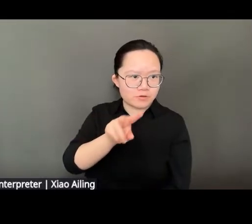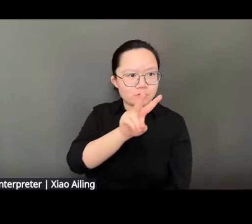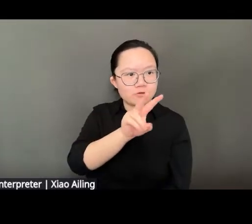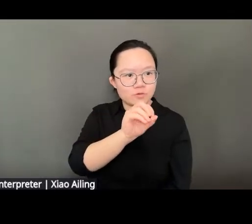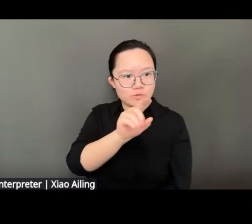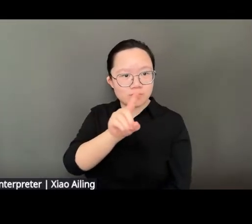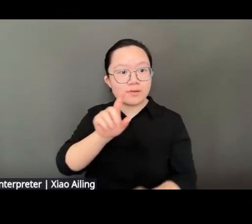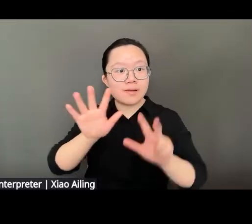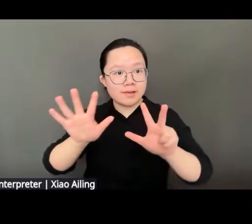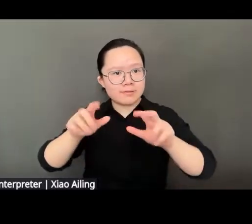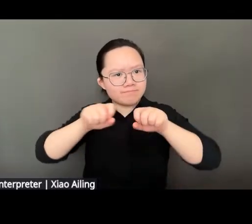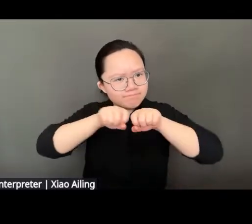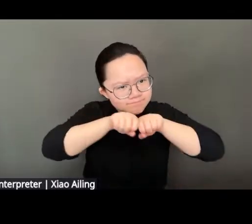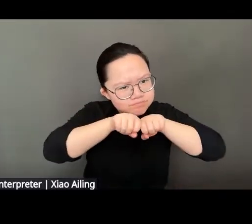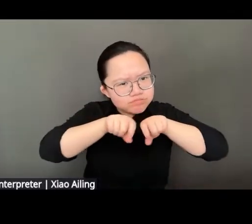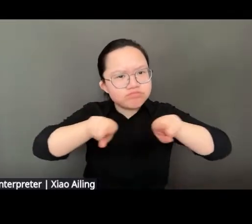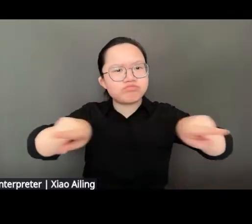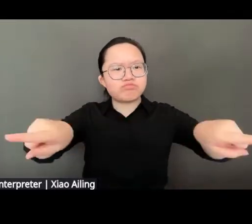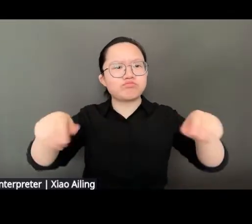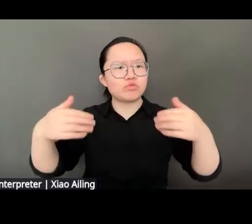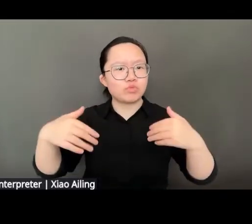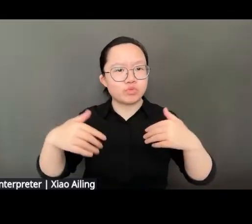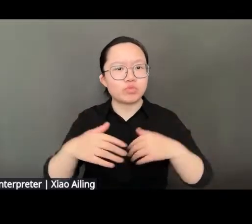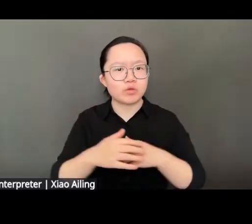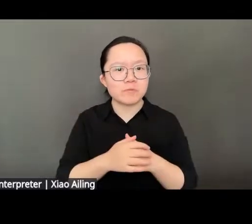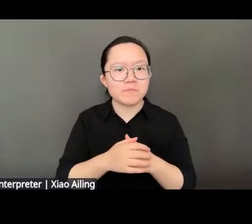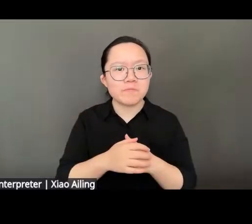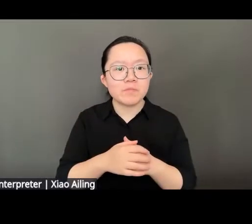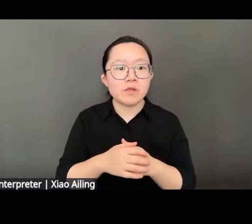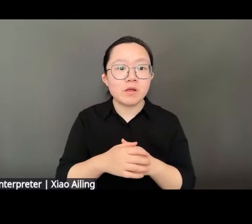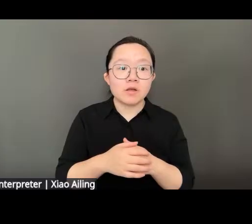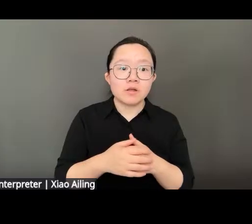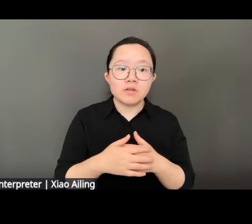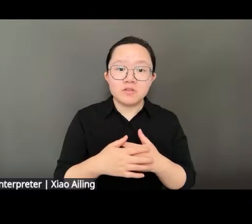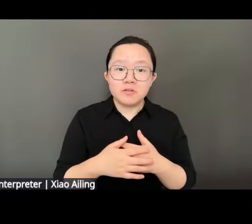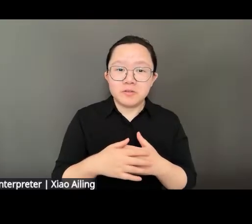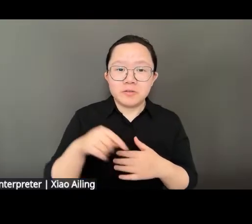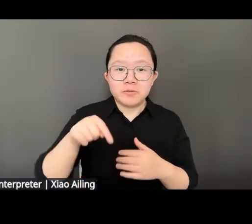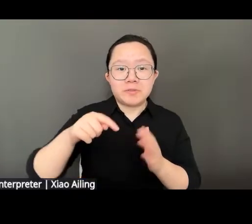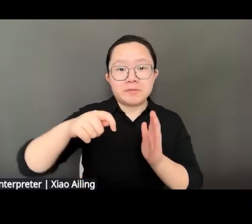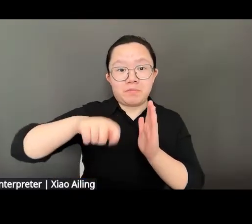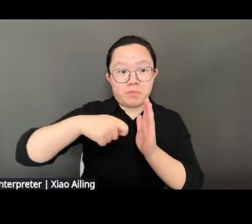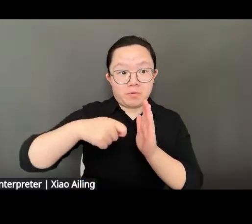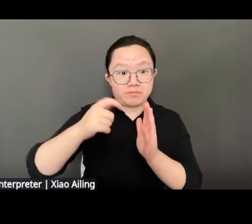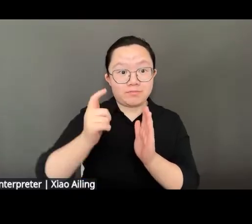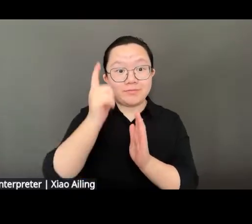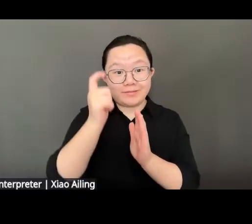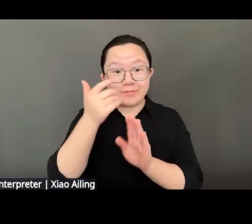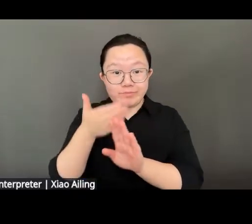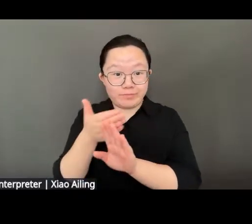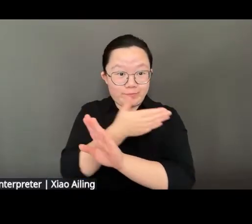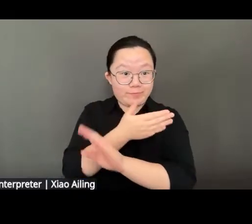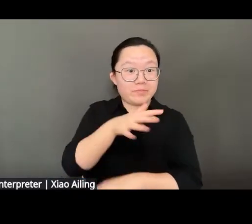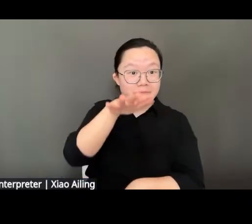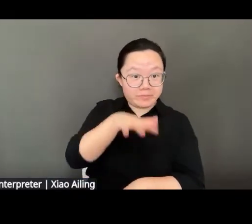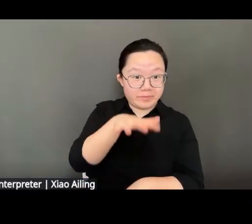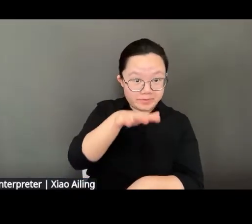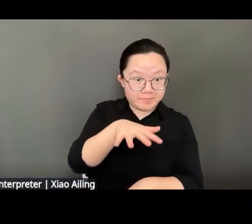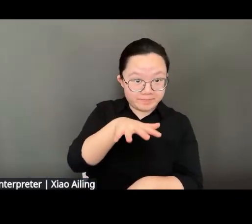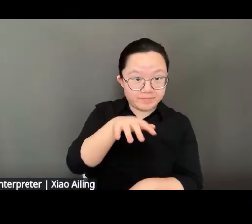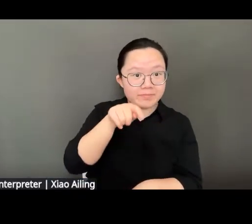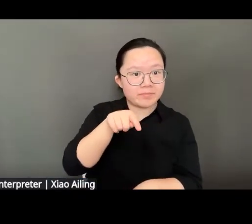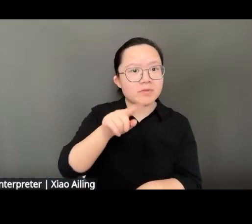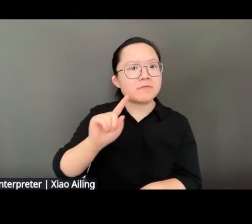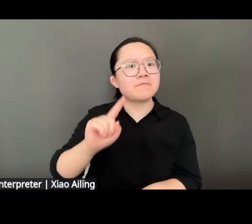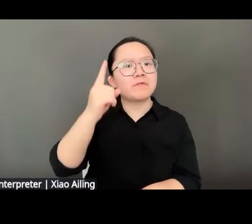the same year as the first Oxfam scandal hit. So before March